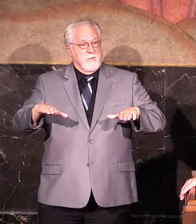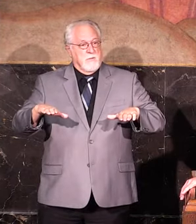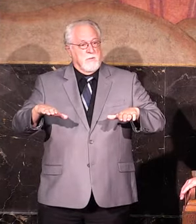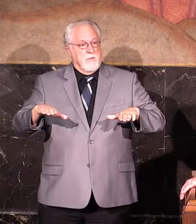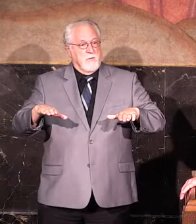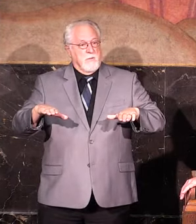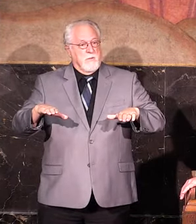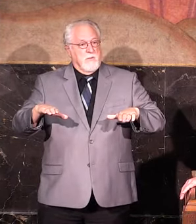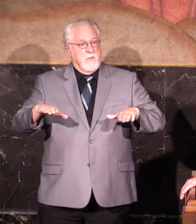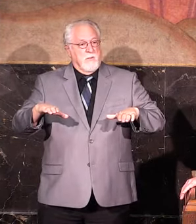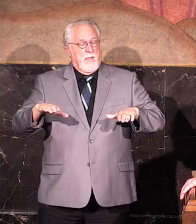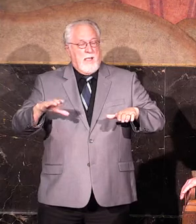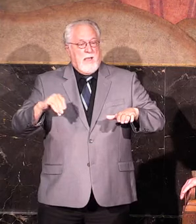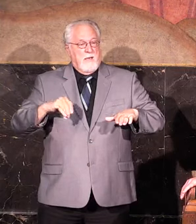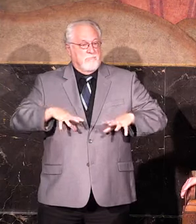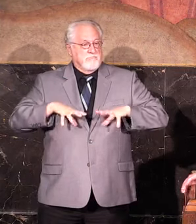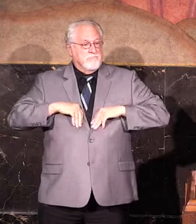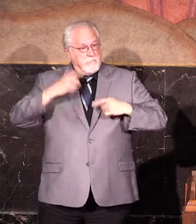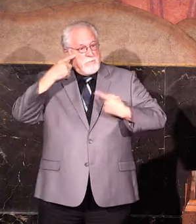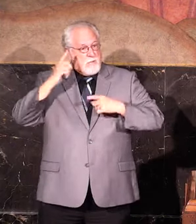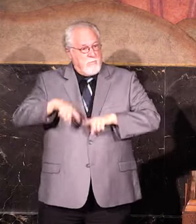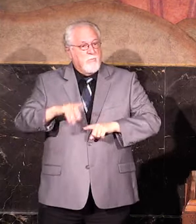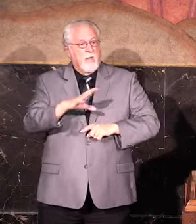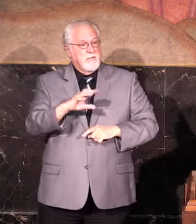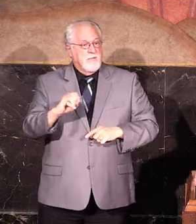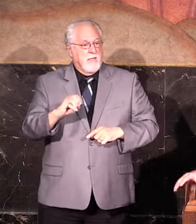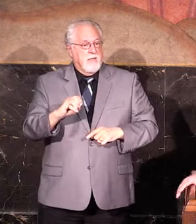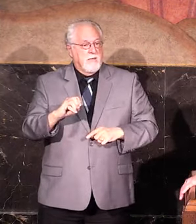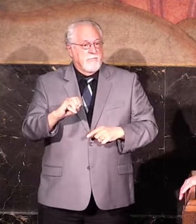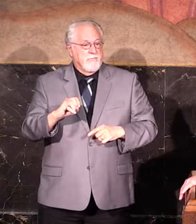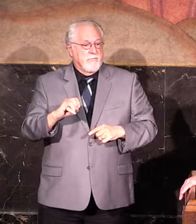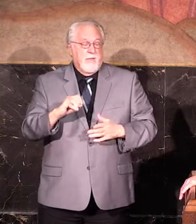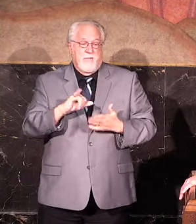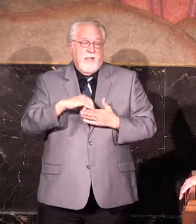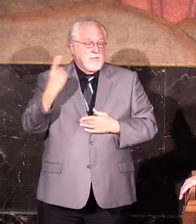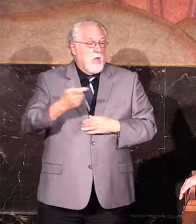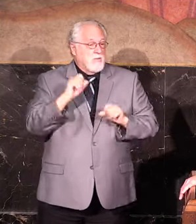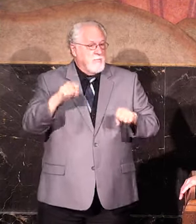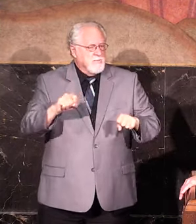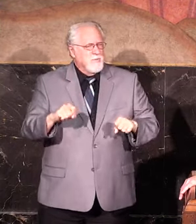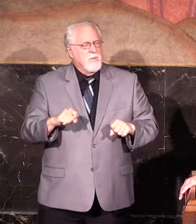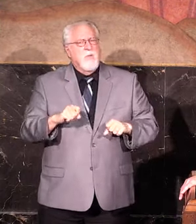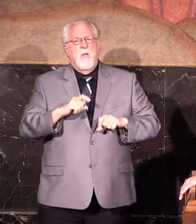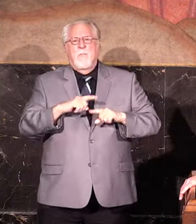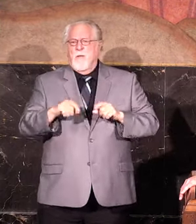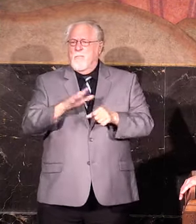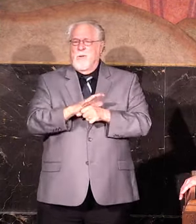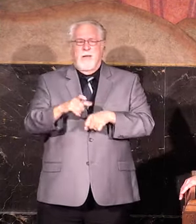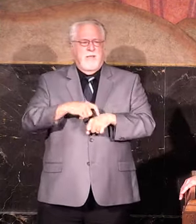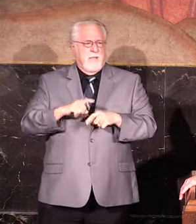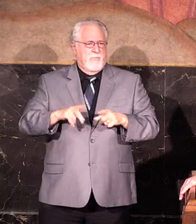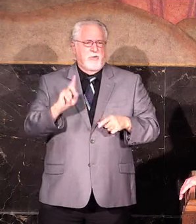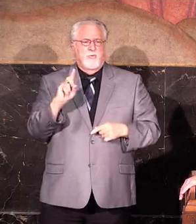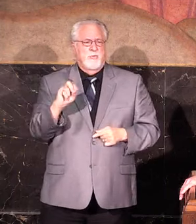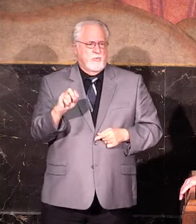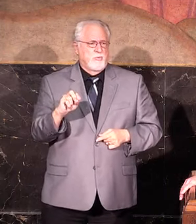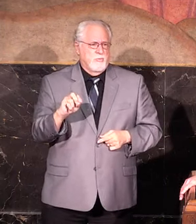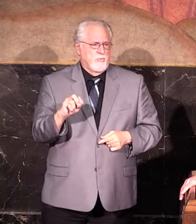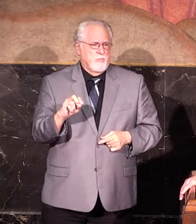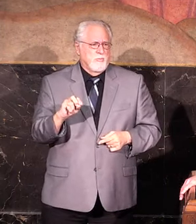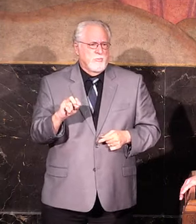will take some compromise, and that's always a possibility. And there's plenty of time left to get it done, so long